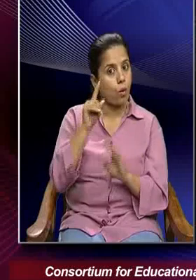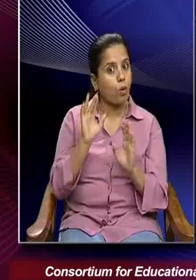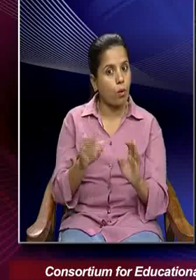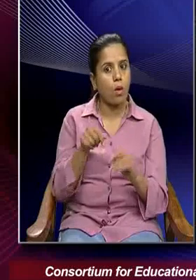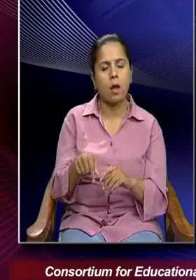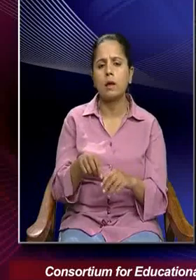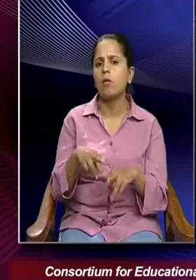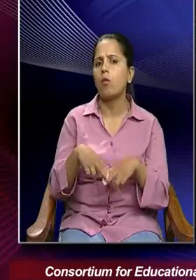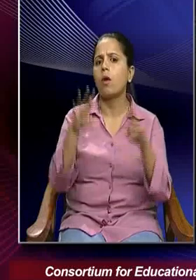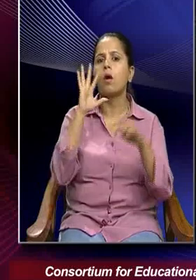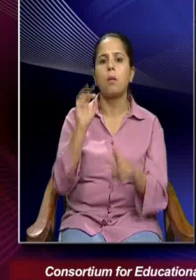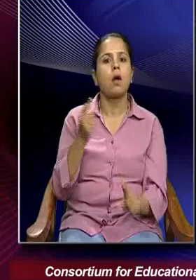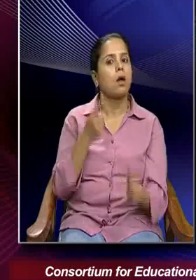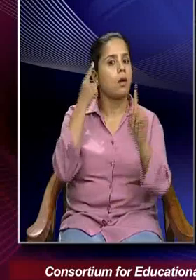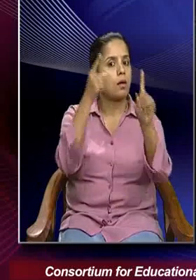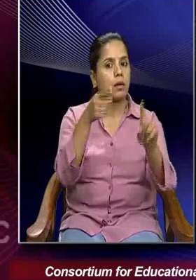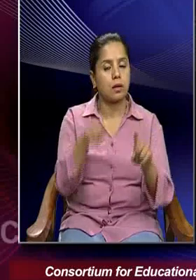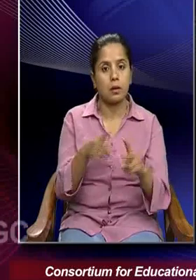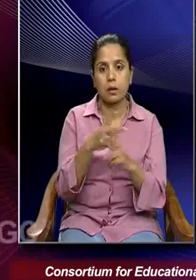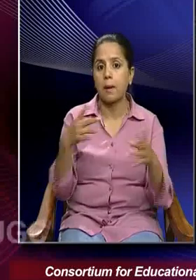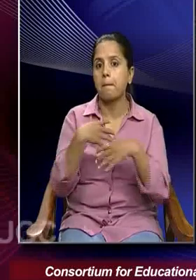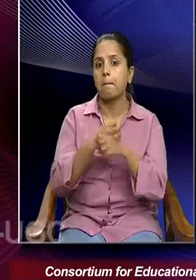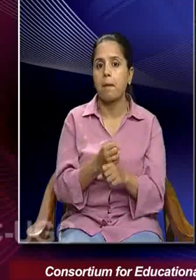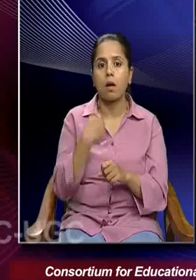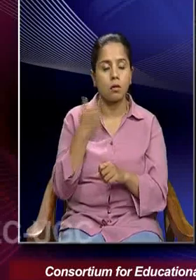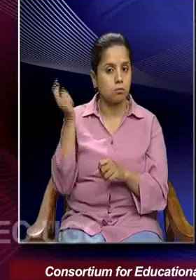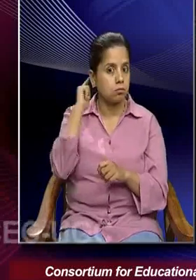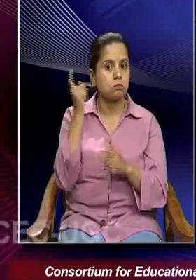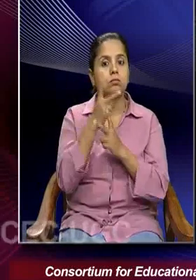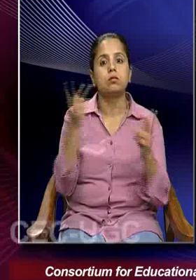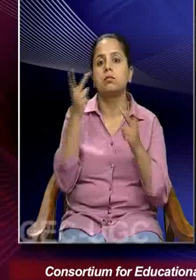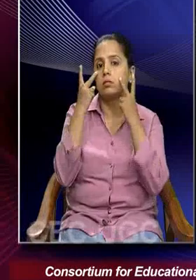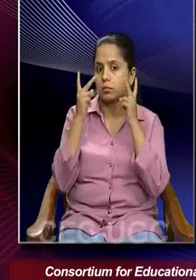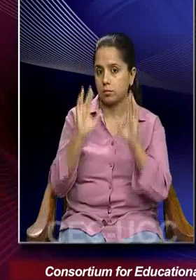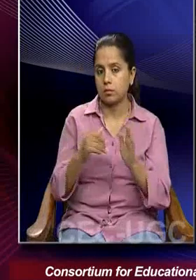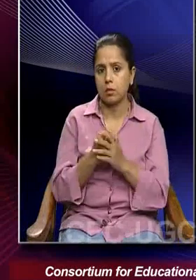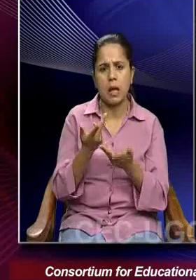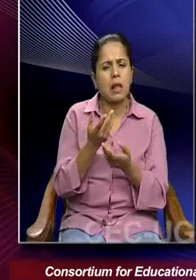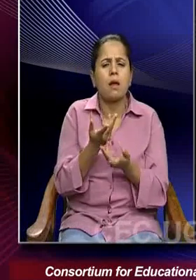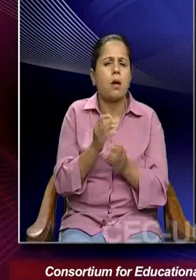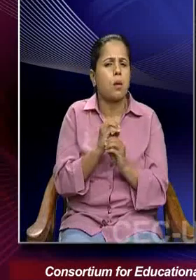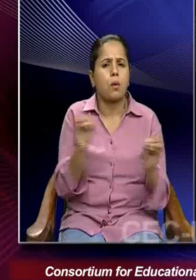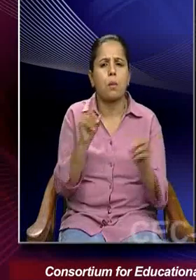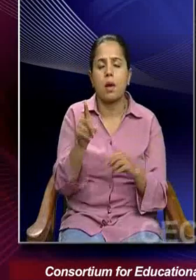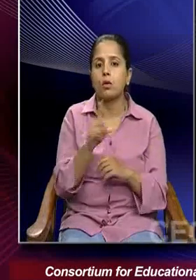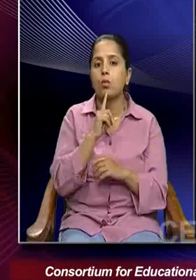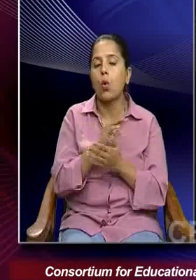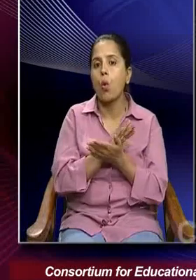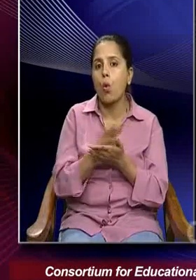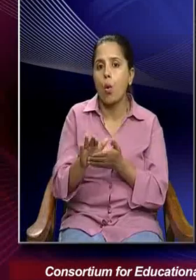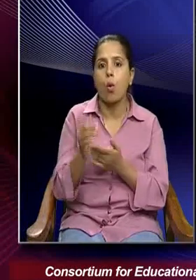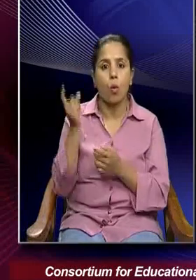ultimate object, which is the formless consciousness, which is nothing but the pure consciousness